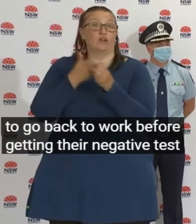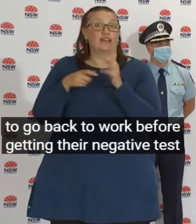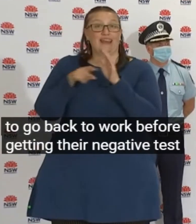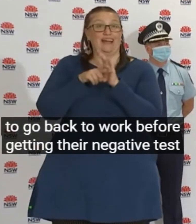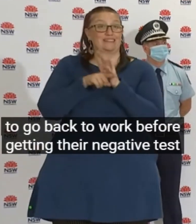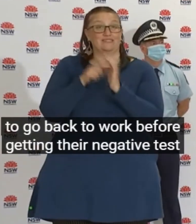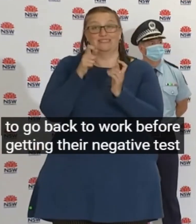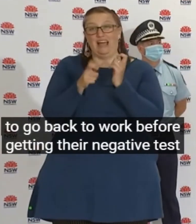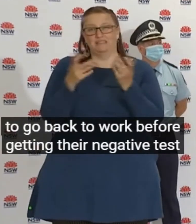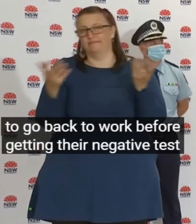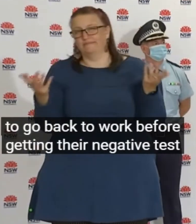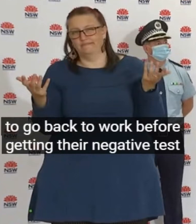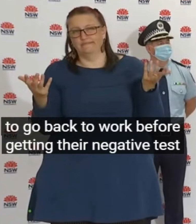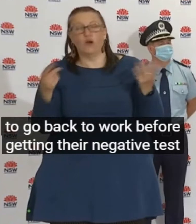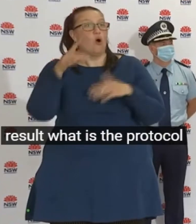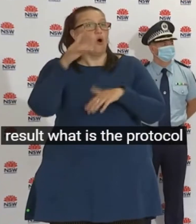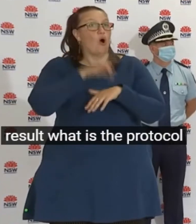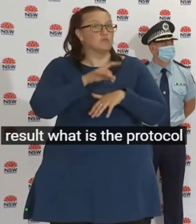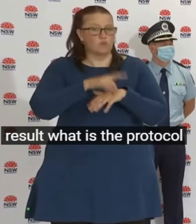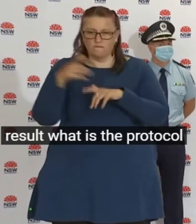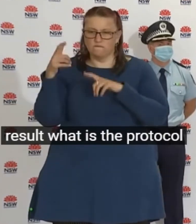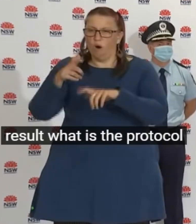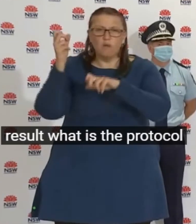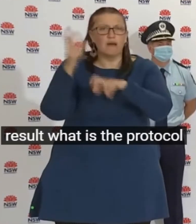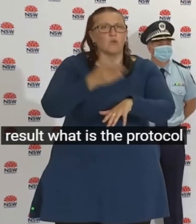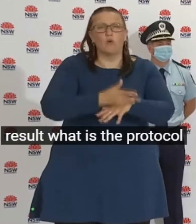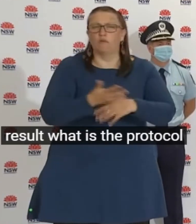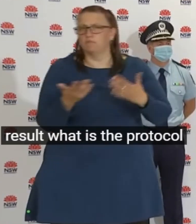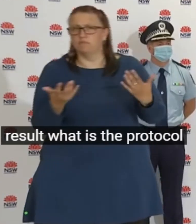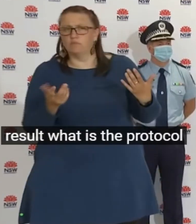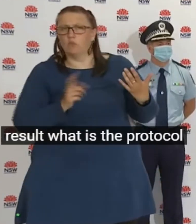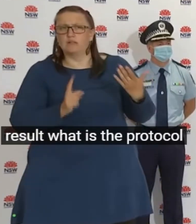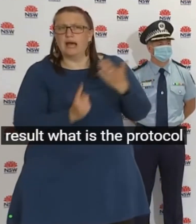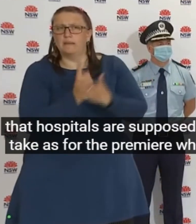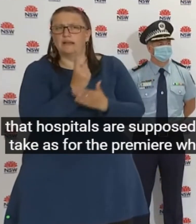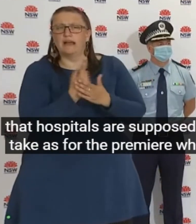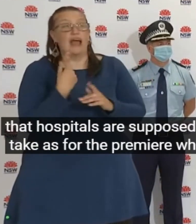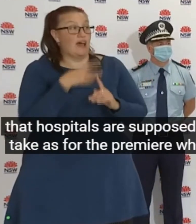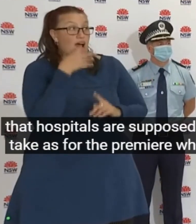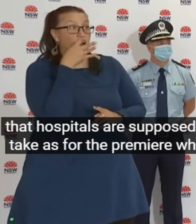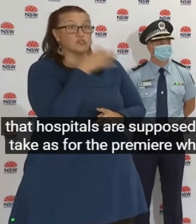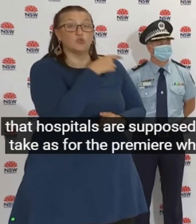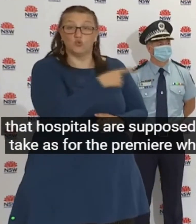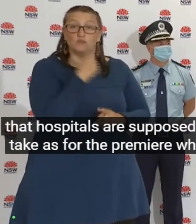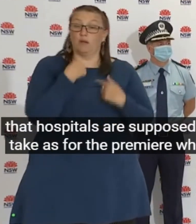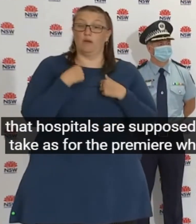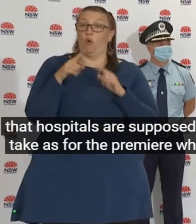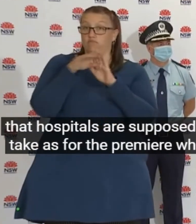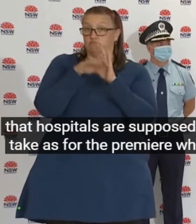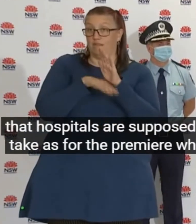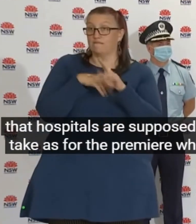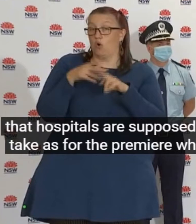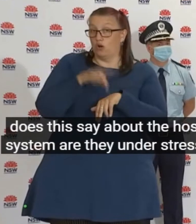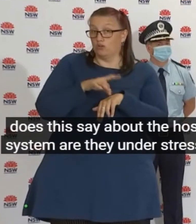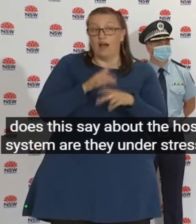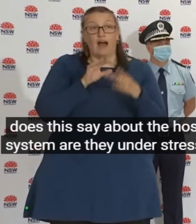is the protocols that hospitals are supposed to take? And for the Premier, what does this say about the hospital system? Are they under stress? And what's the situation